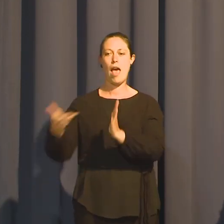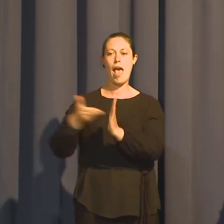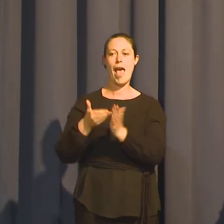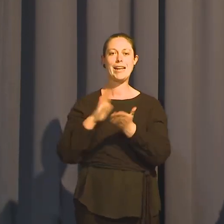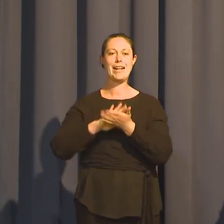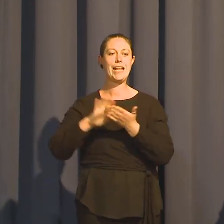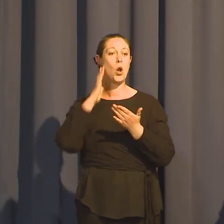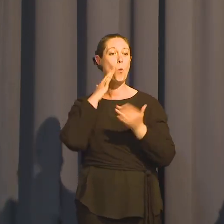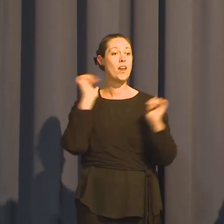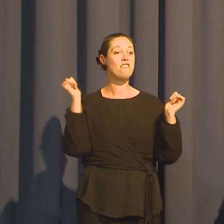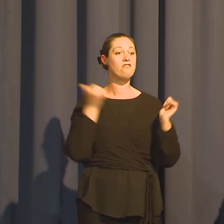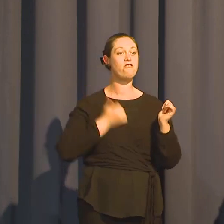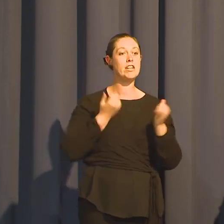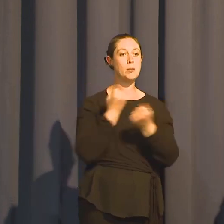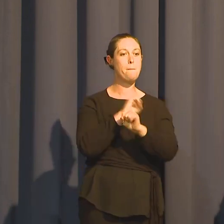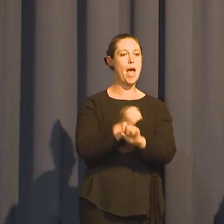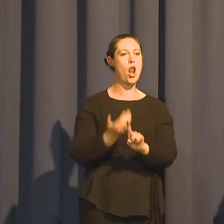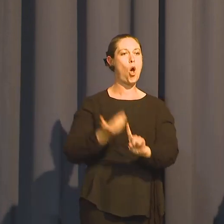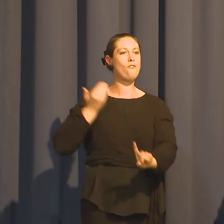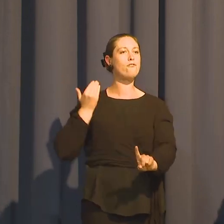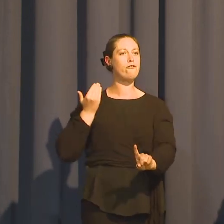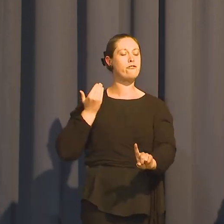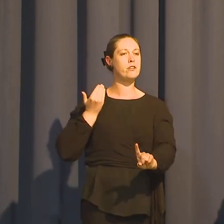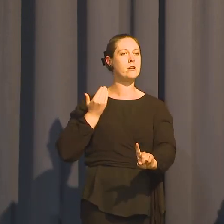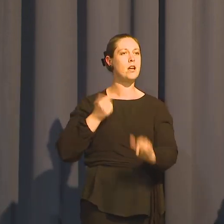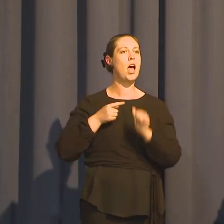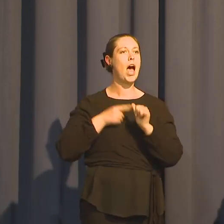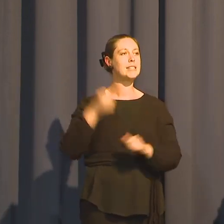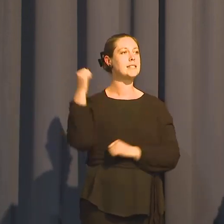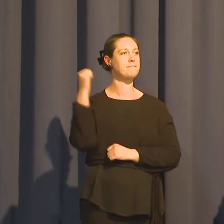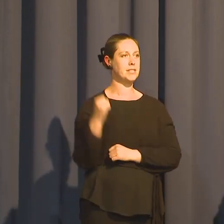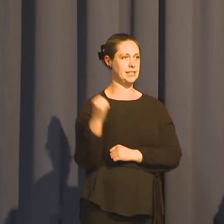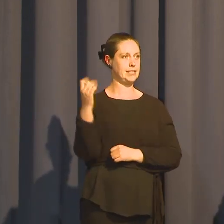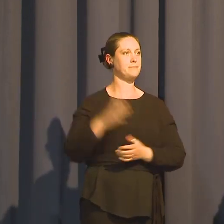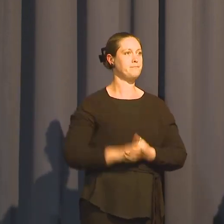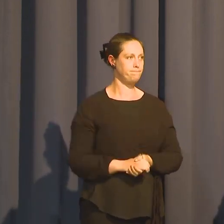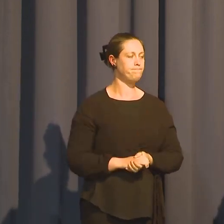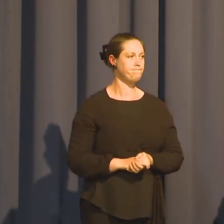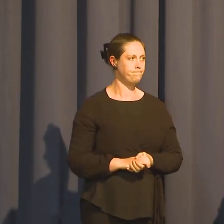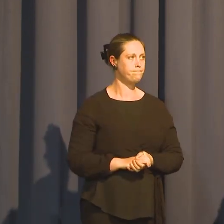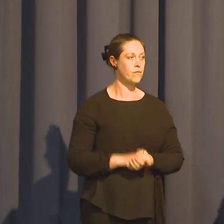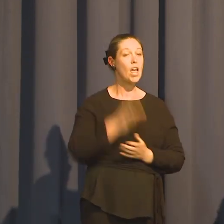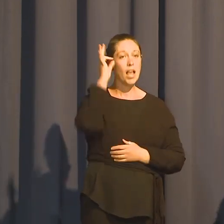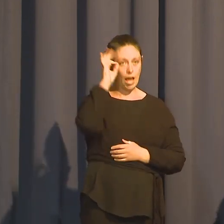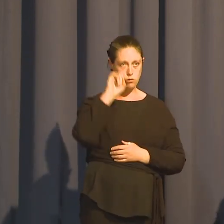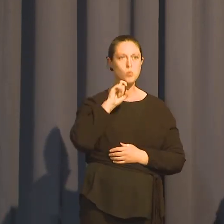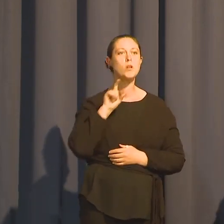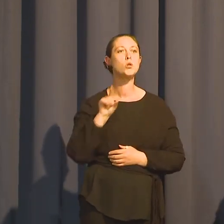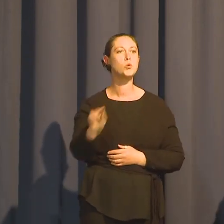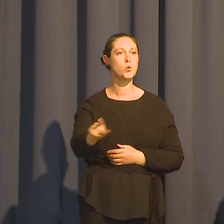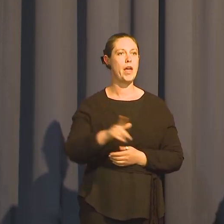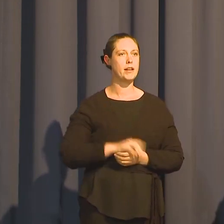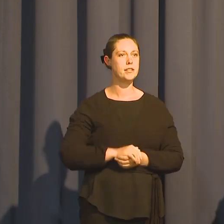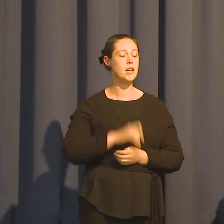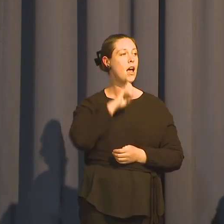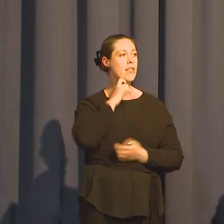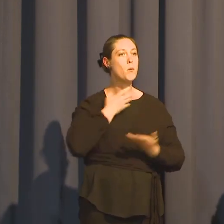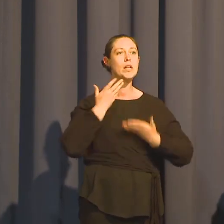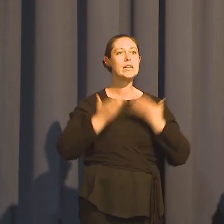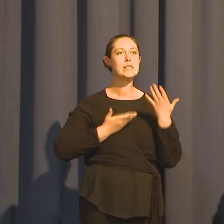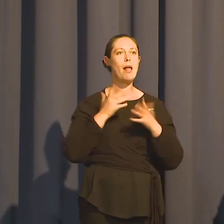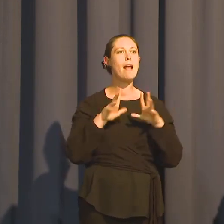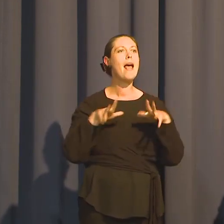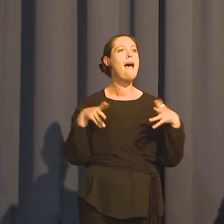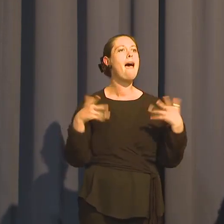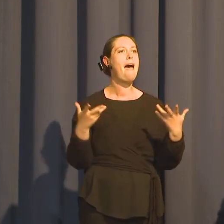once the tap water ban is lifted. And the answer to that is yes. The council will do that, and they will provide details to